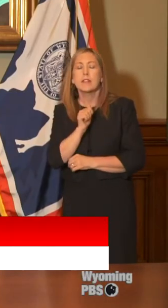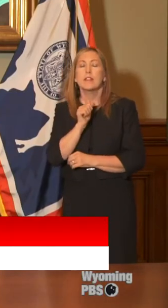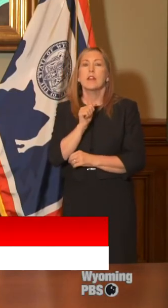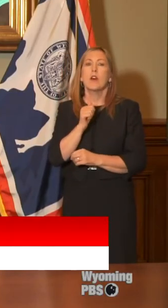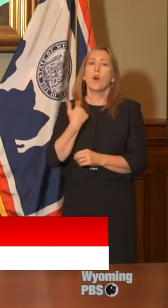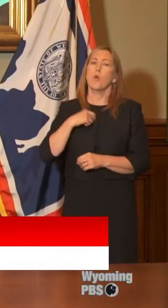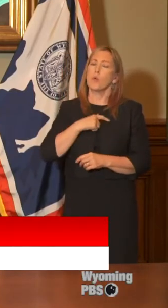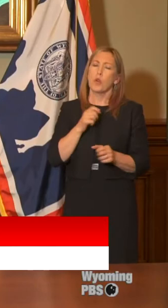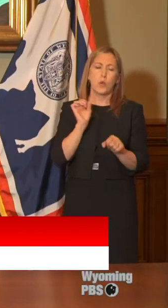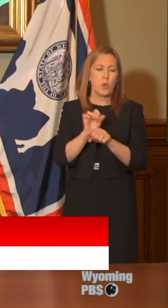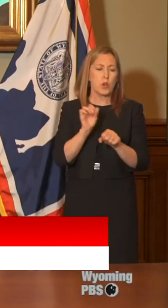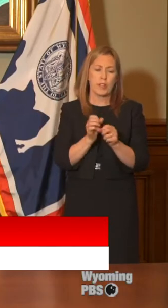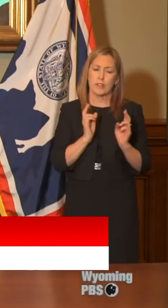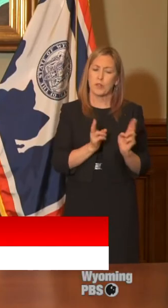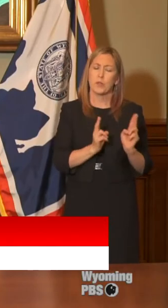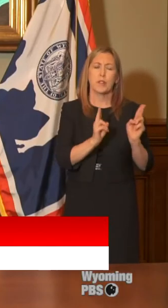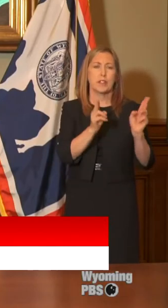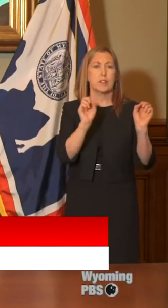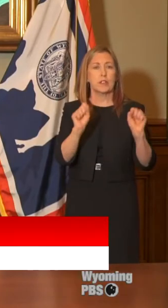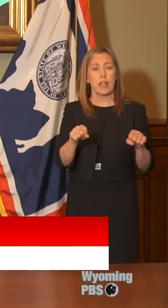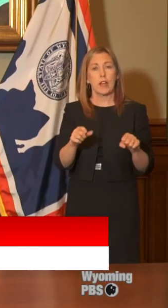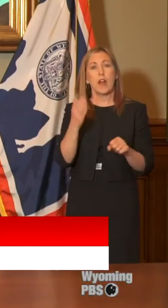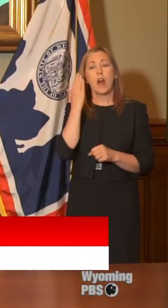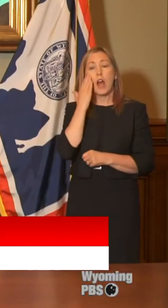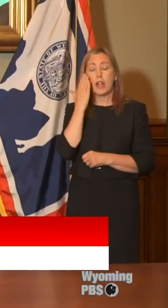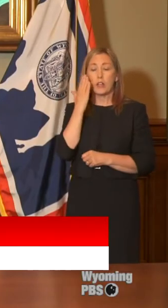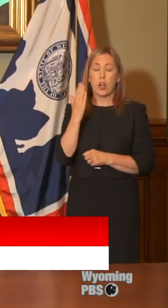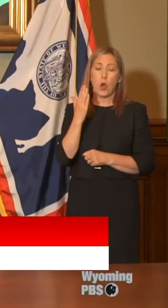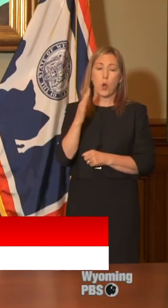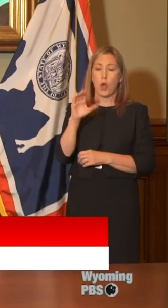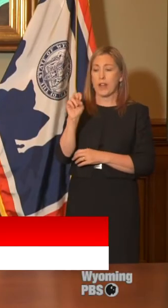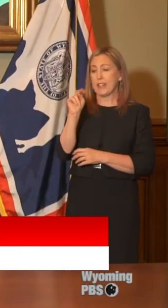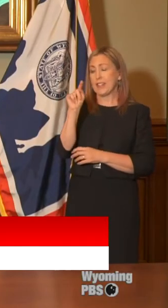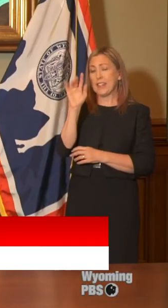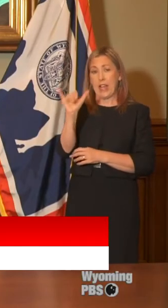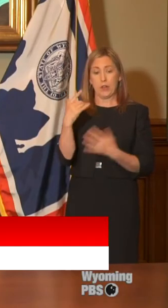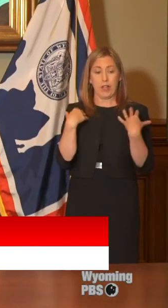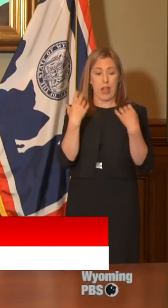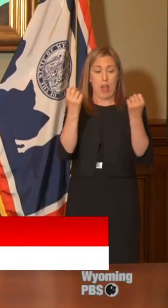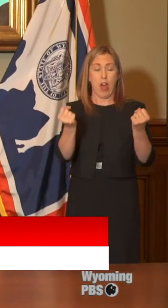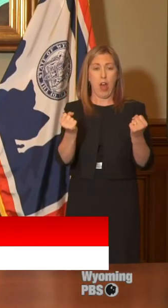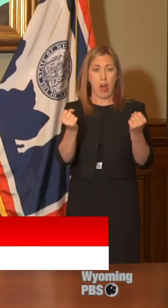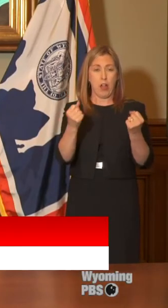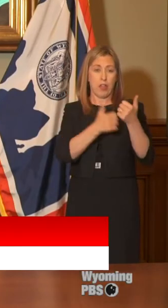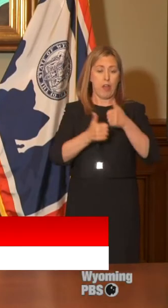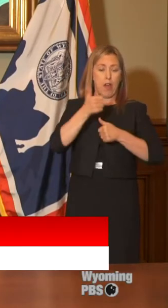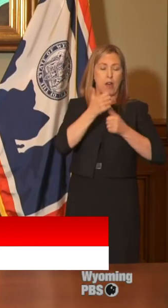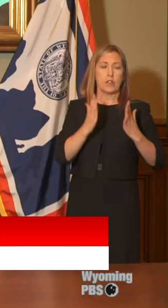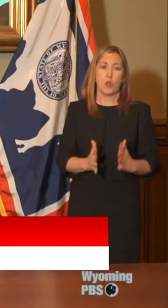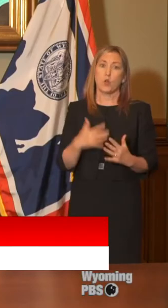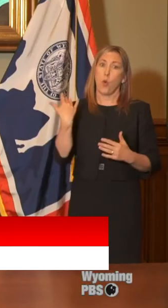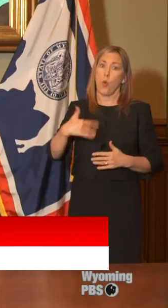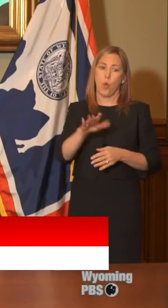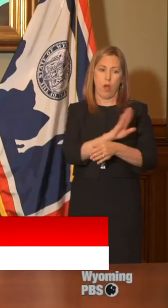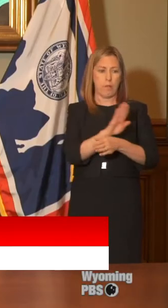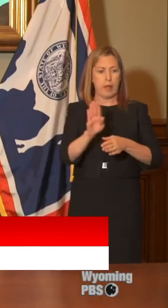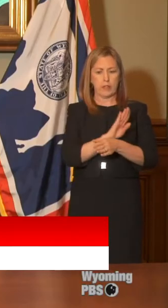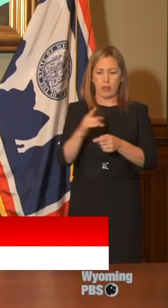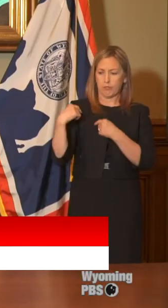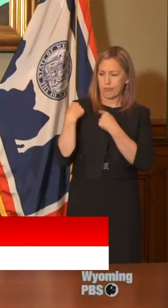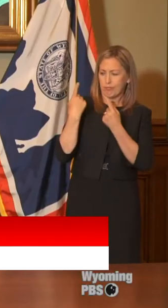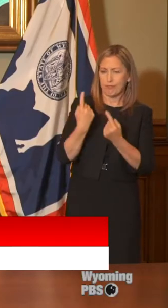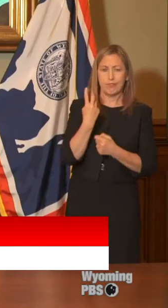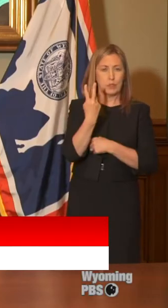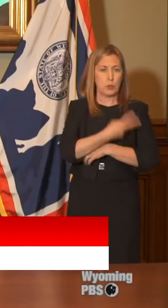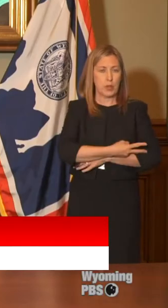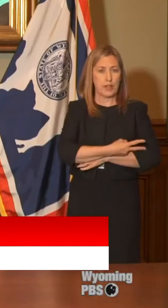as we can, and I know many county health officers have had a lot to do over the last couple of days. But again, it's